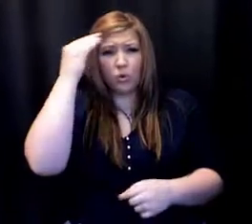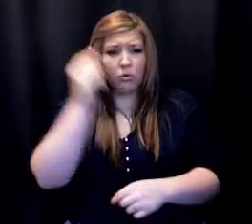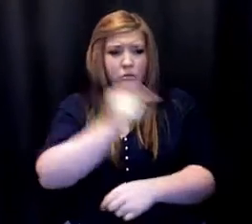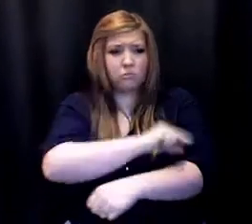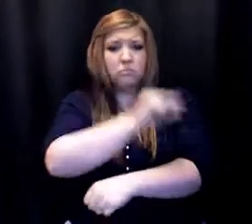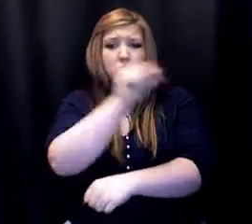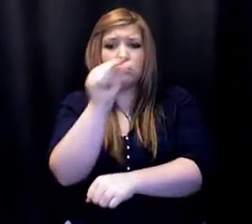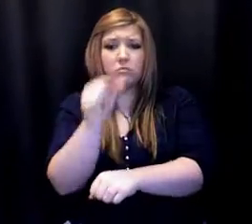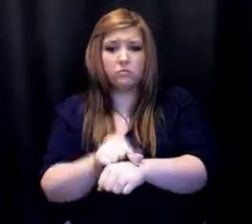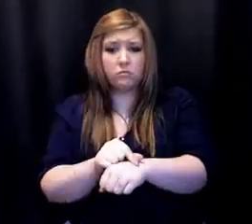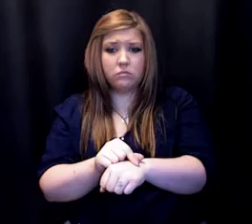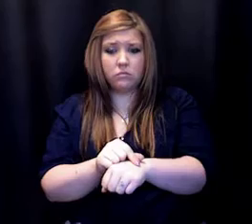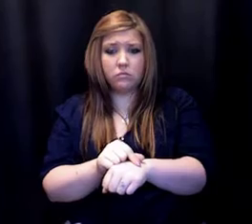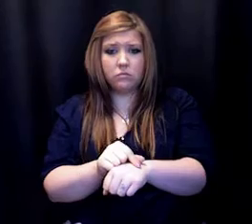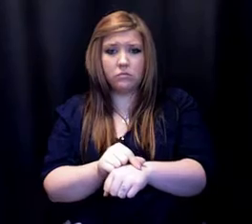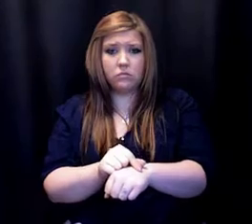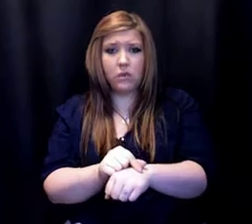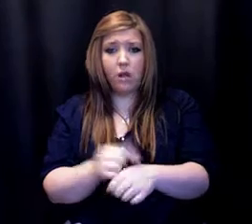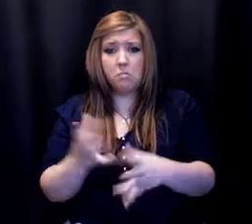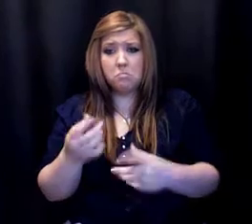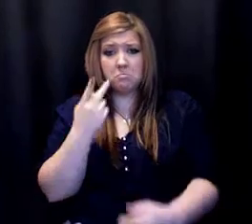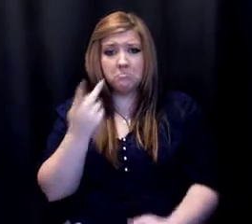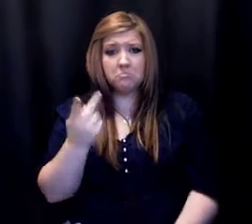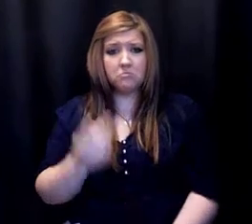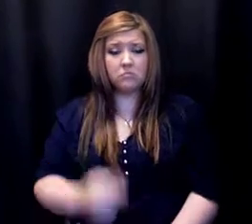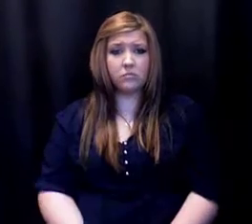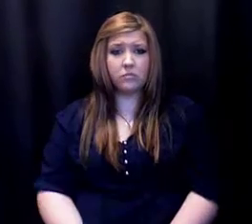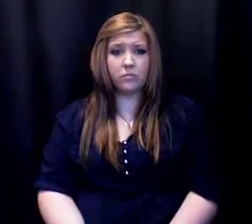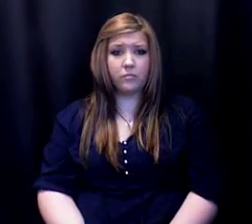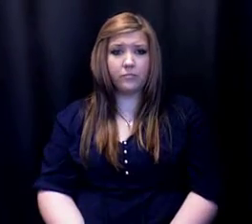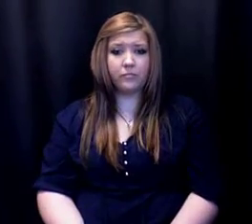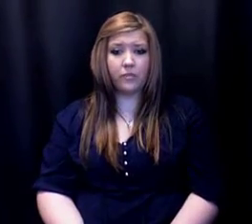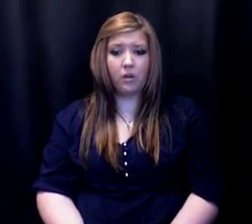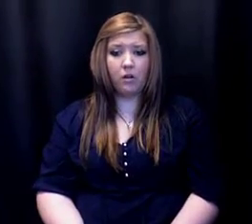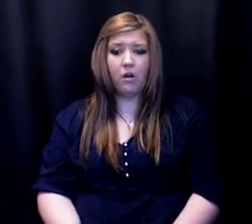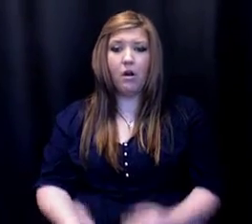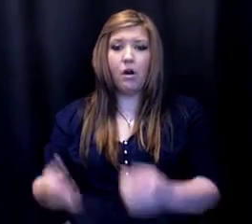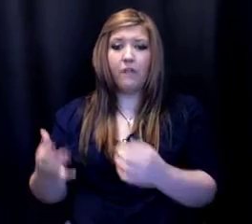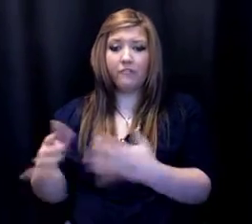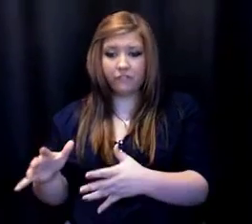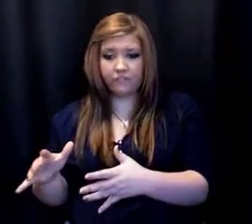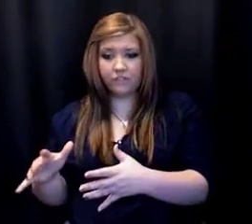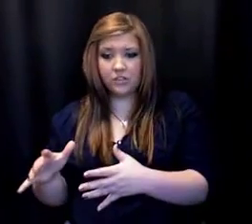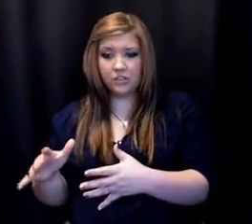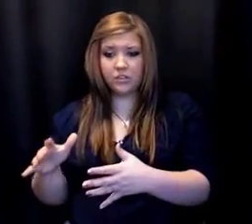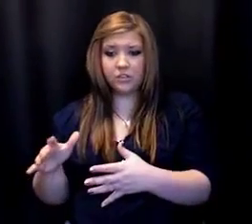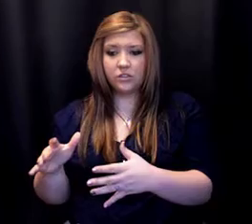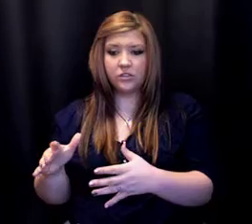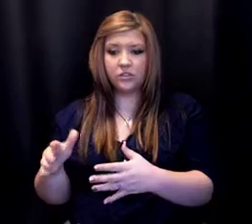been there. After that, we left Missouri and headed